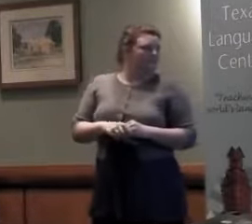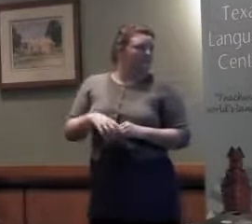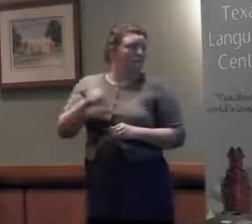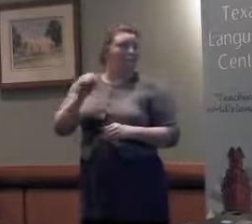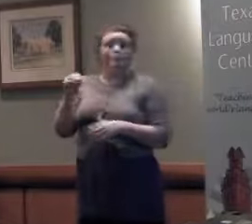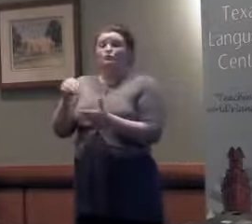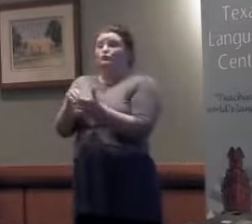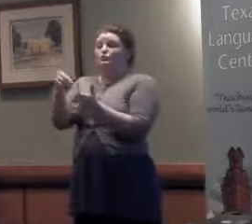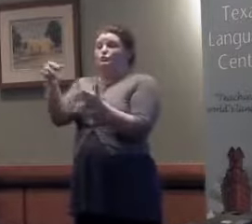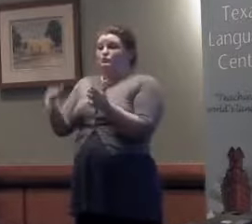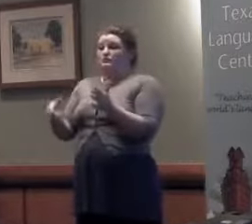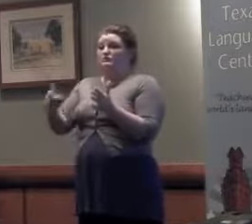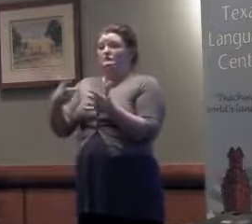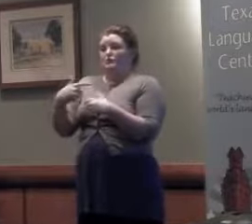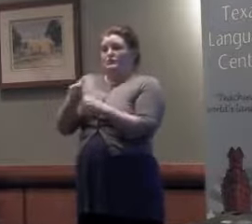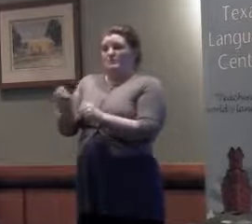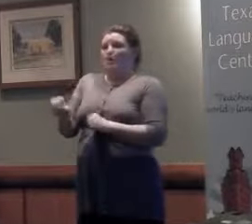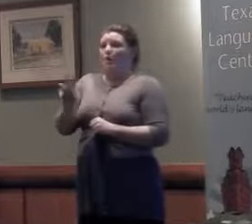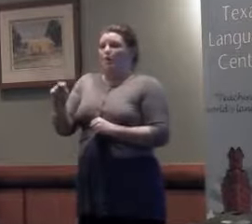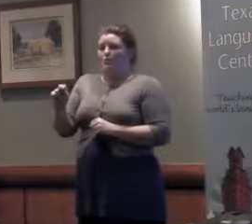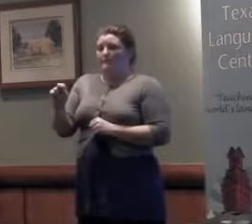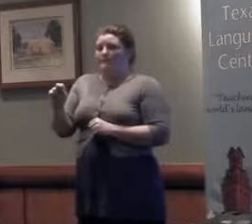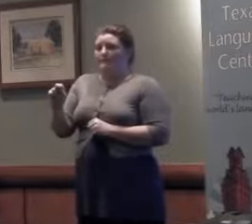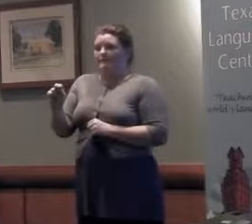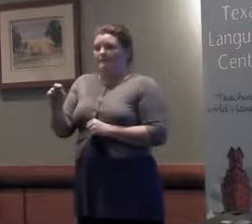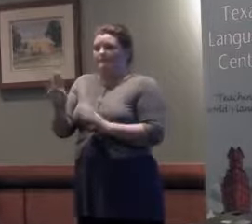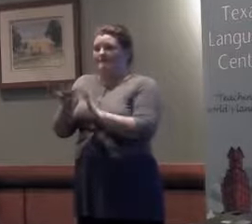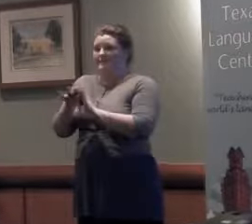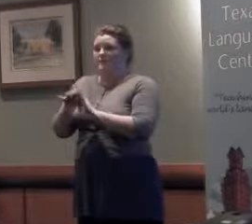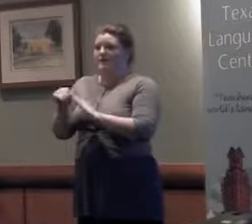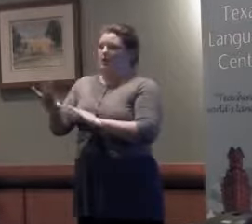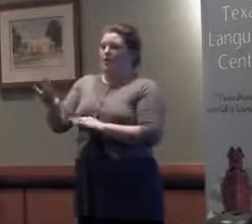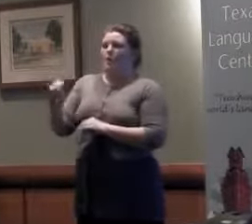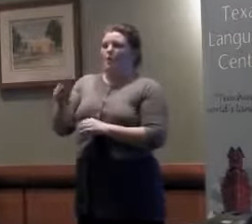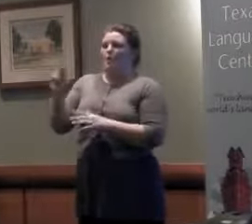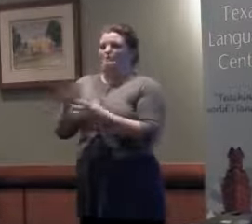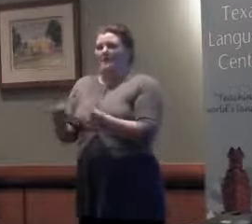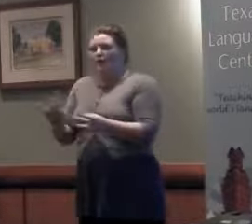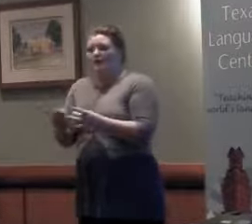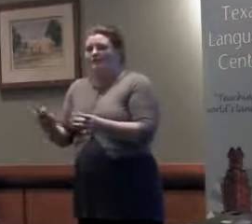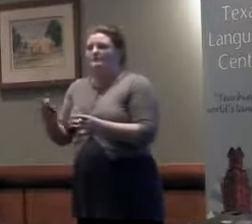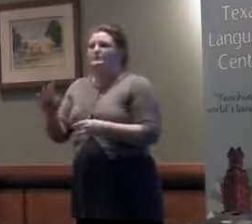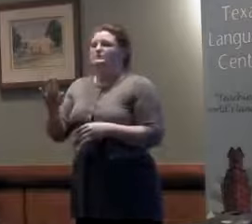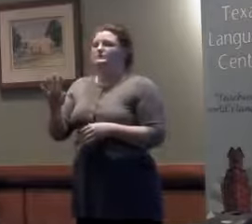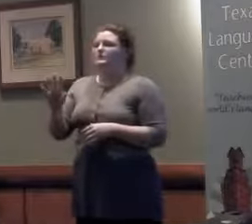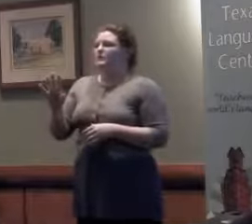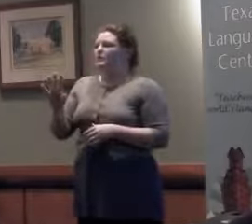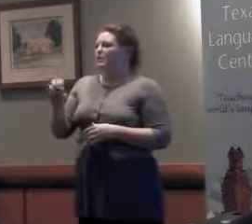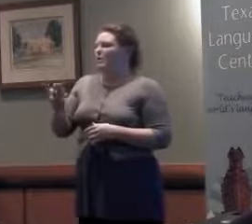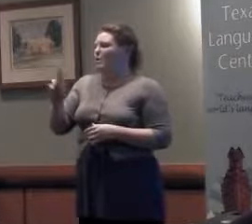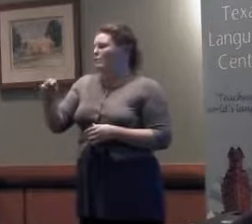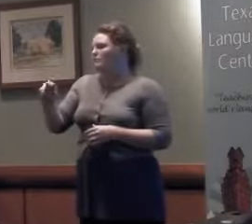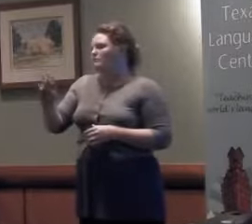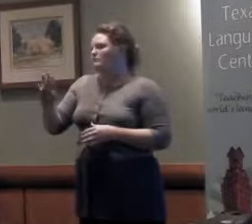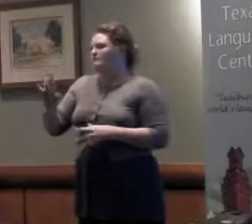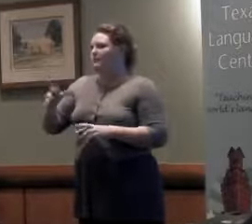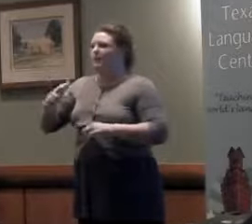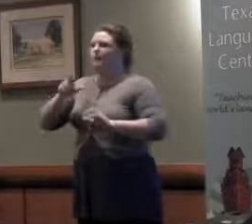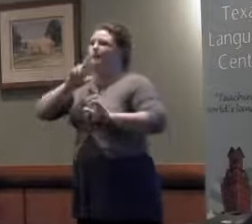So students also create their own videos, and they create their own narratives and their own kind of